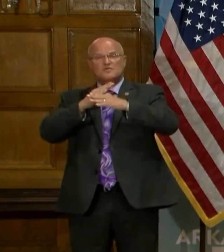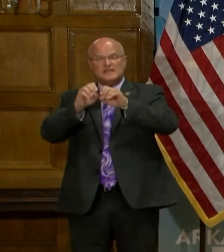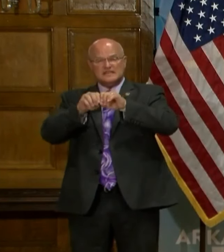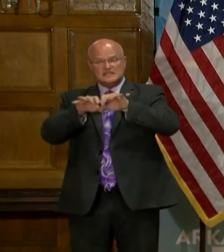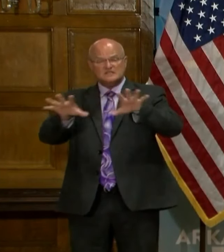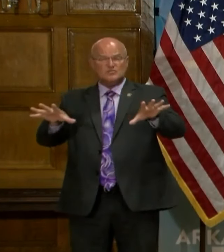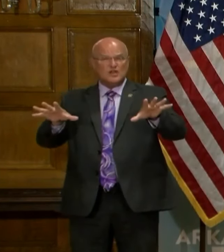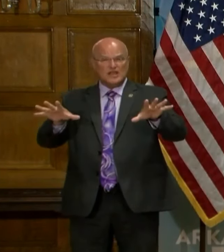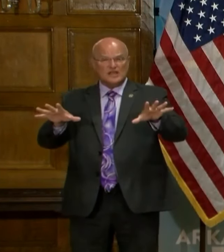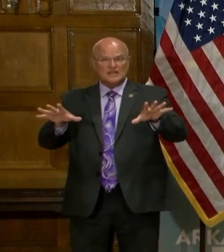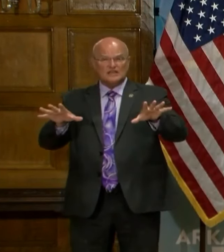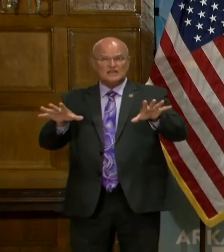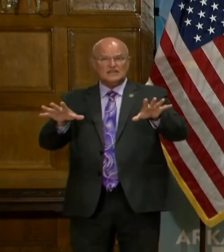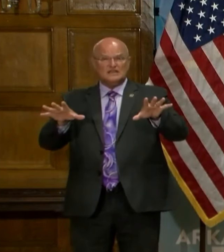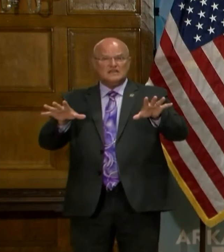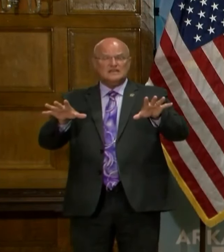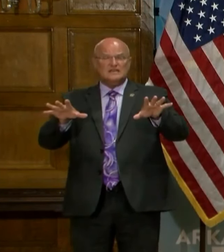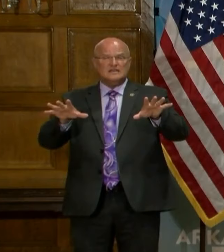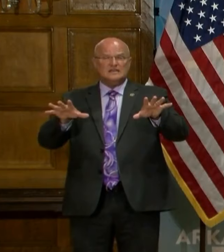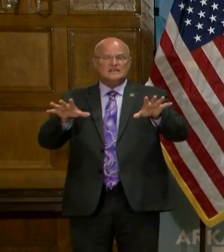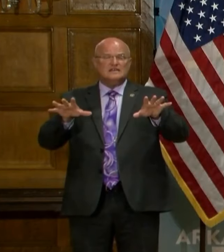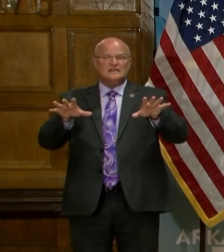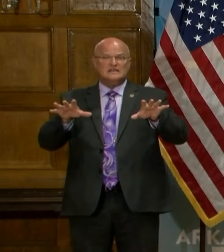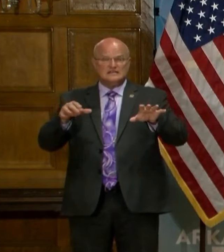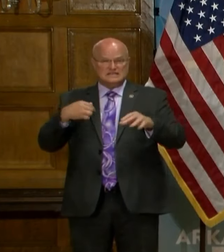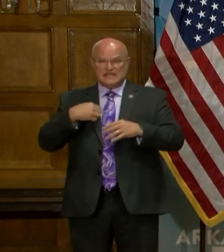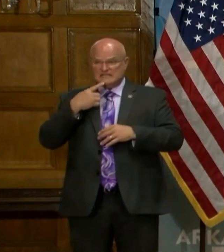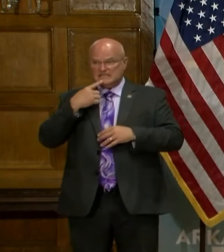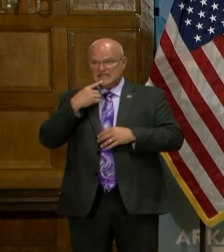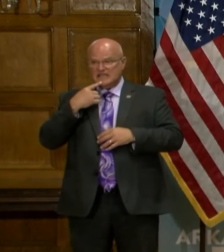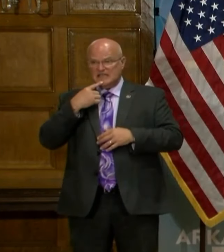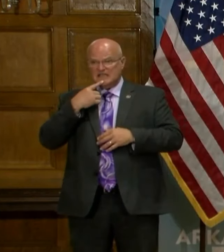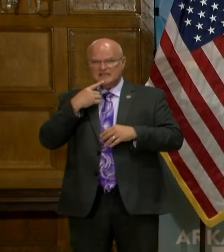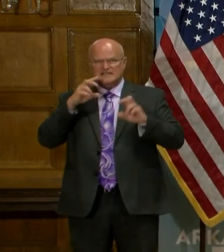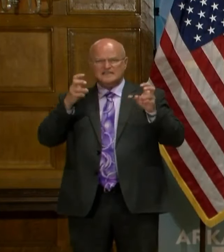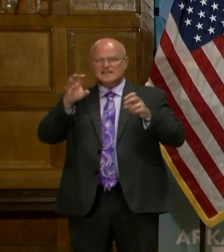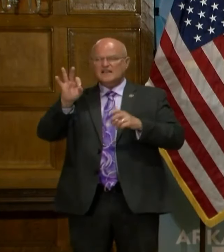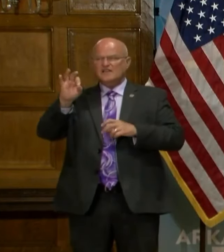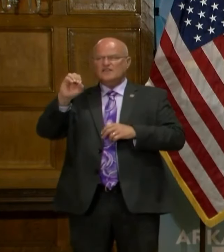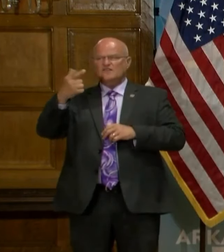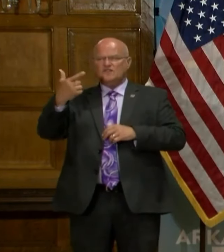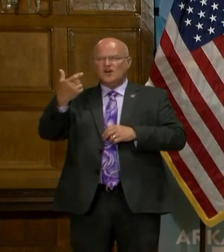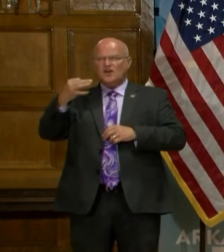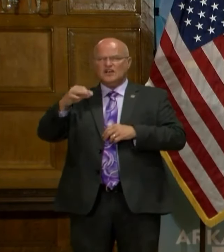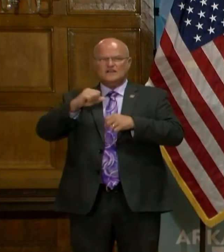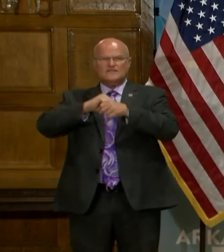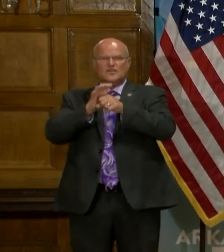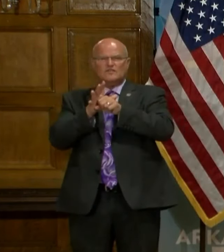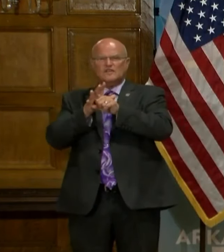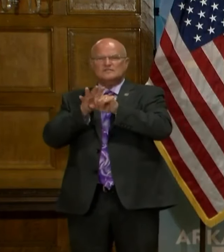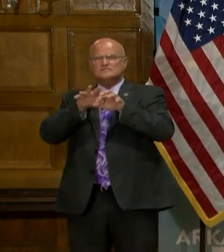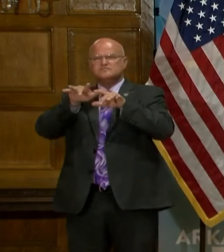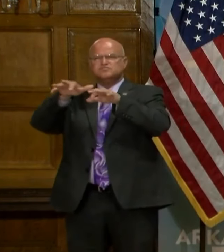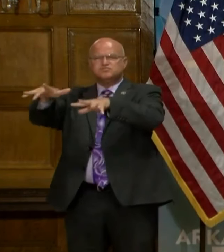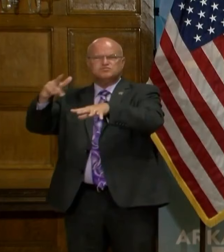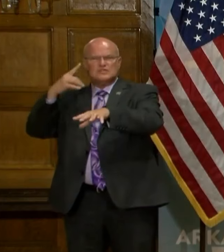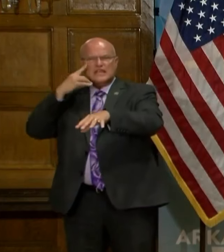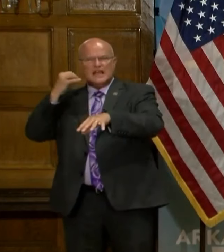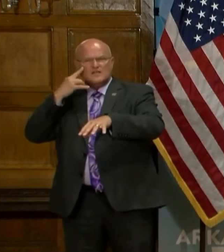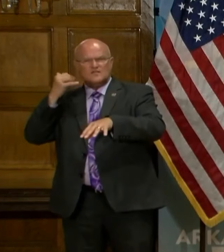the spread and as I say, the fog of the virus rolling over California?